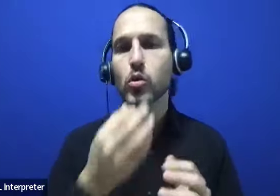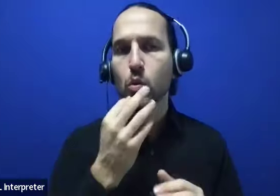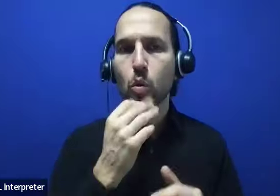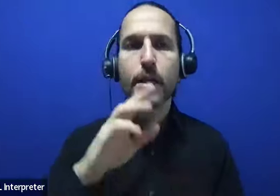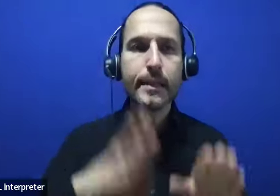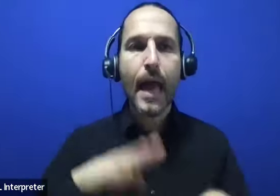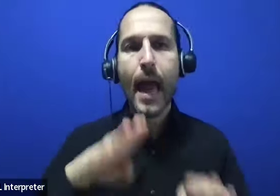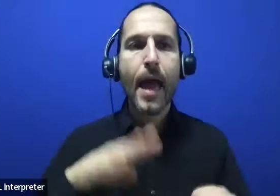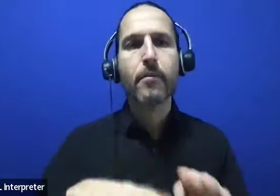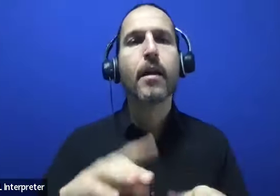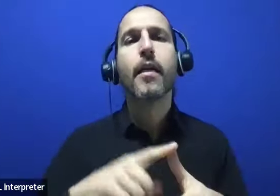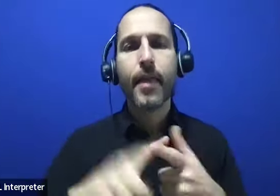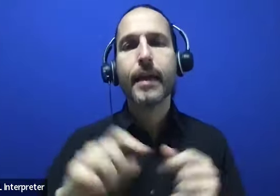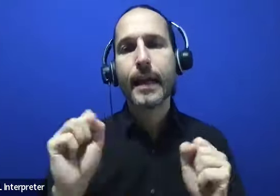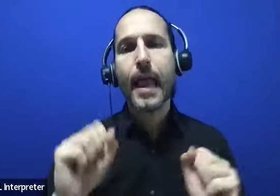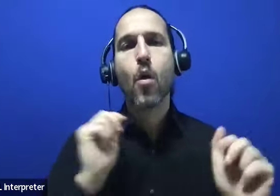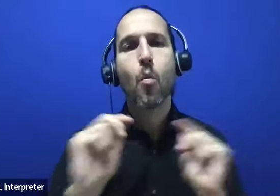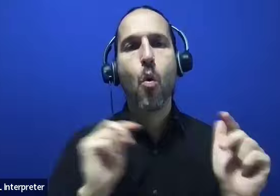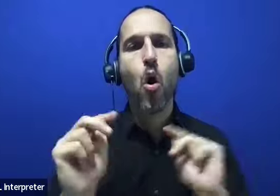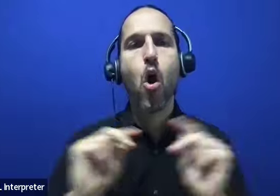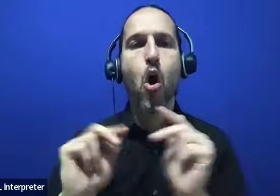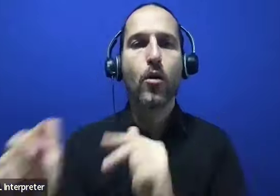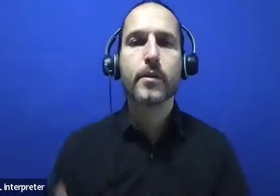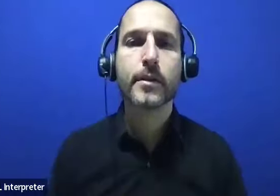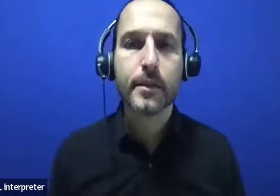up so that he can actually walk well.